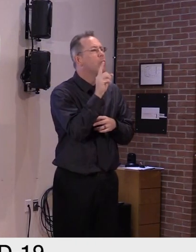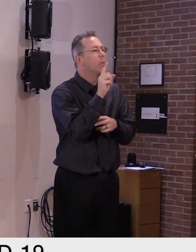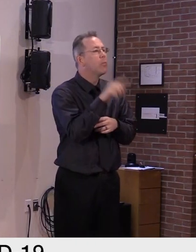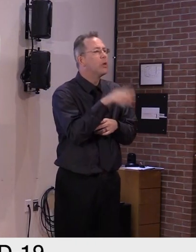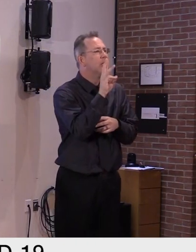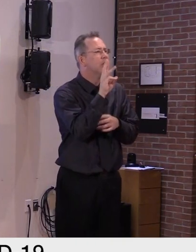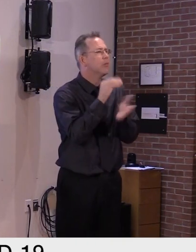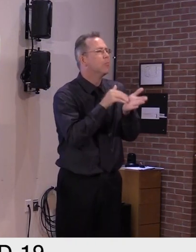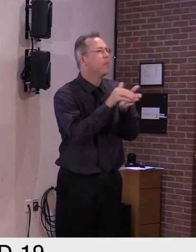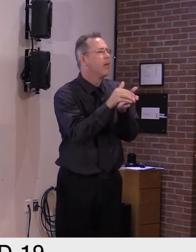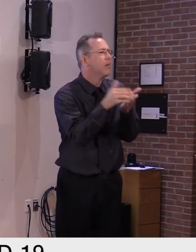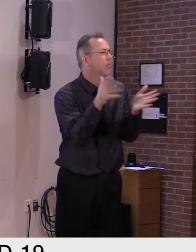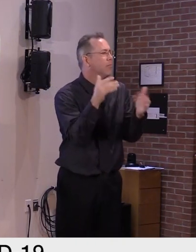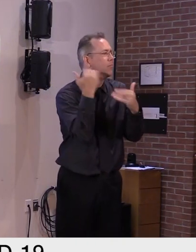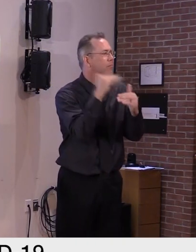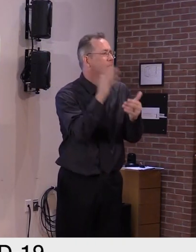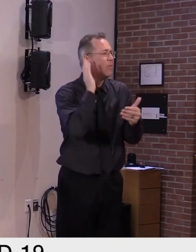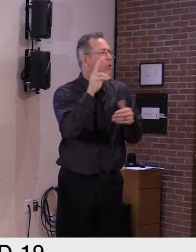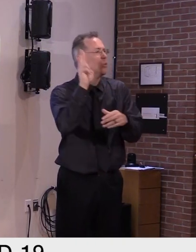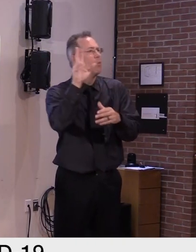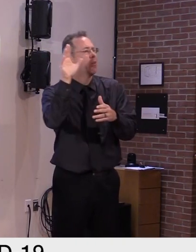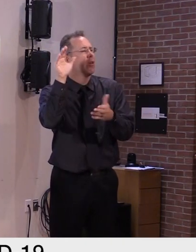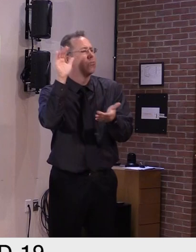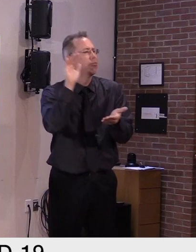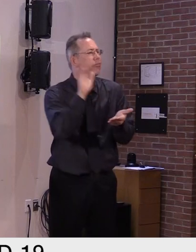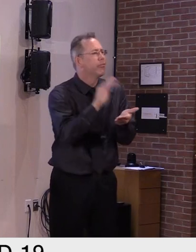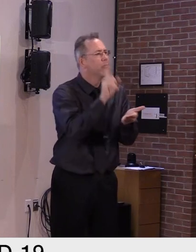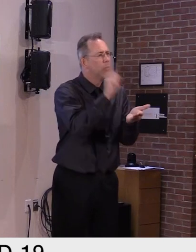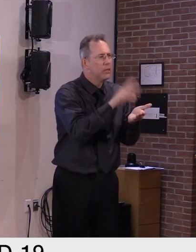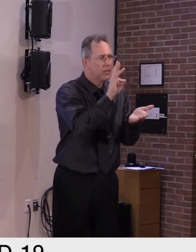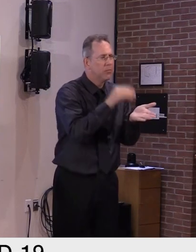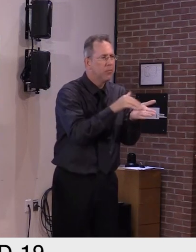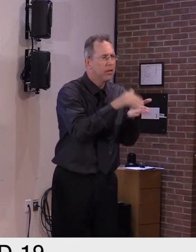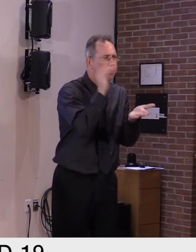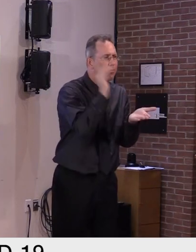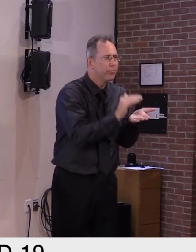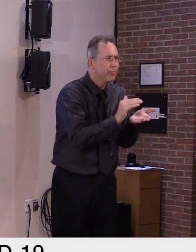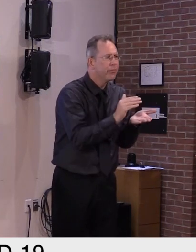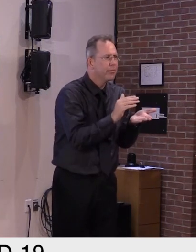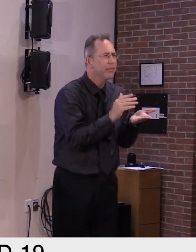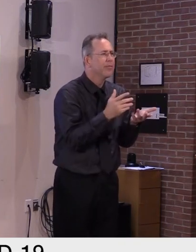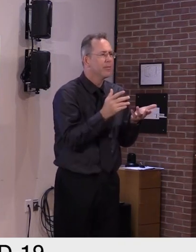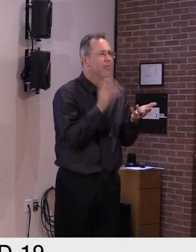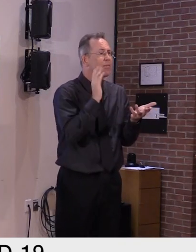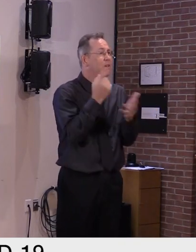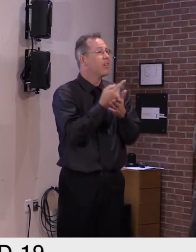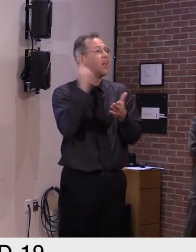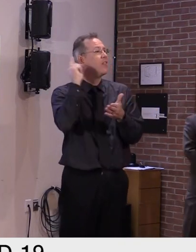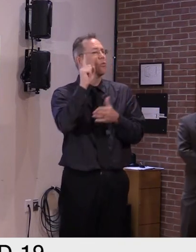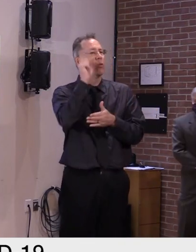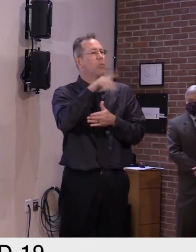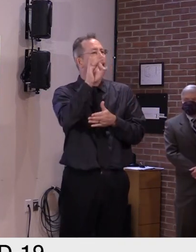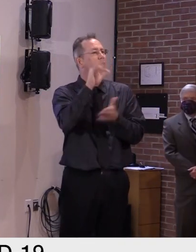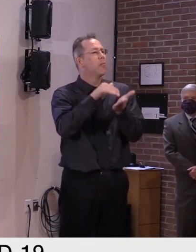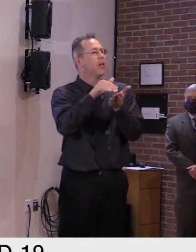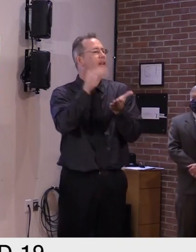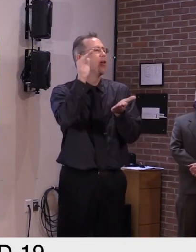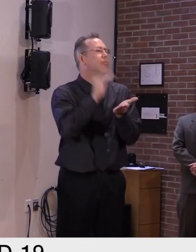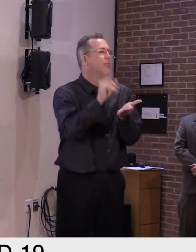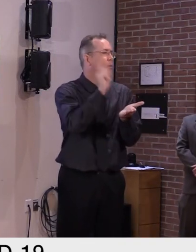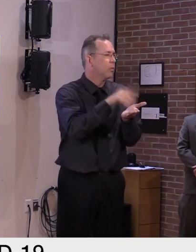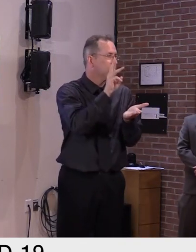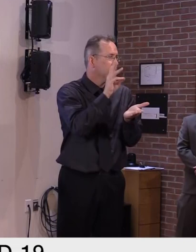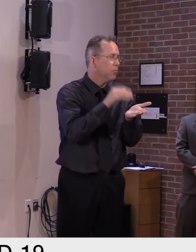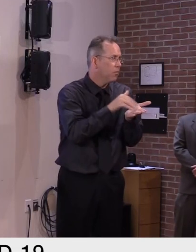million last week. You'll see on the slide that shows where those counties stand, as some of them are close to